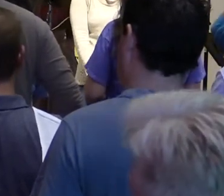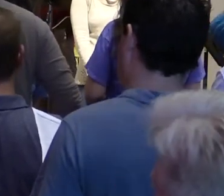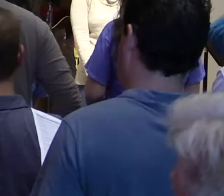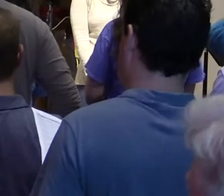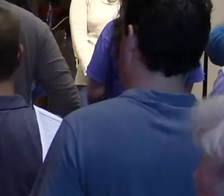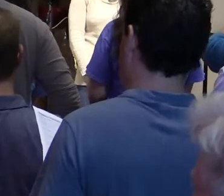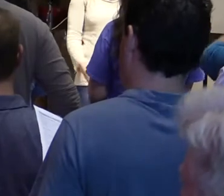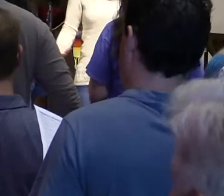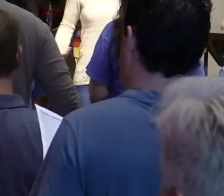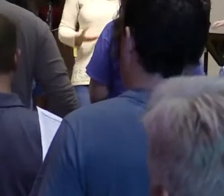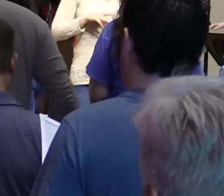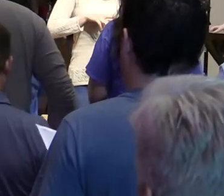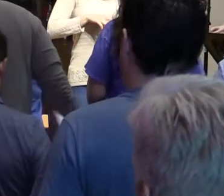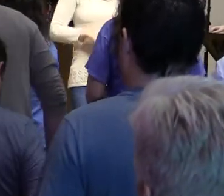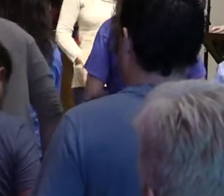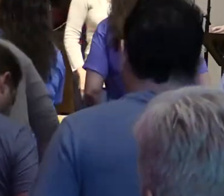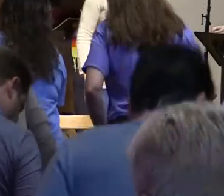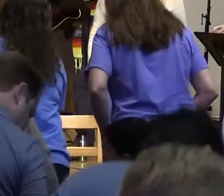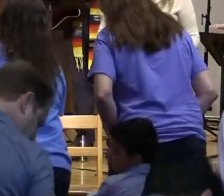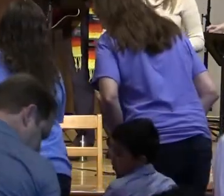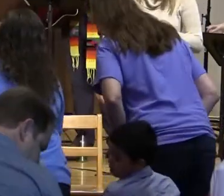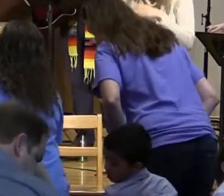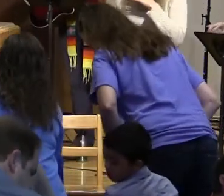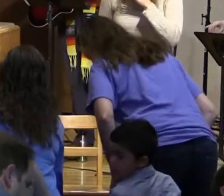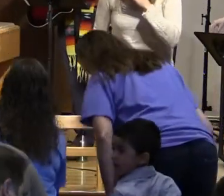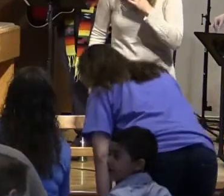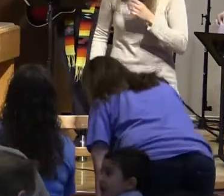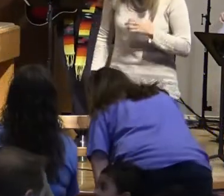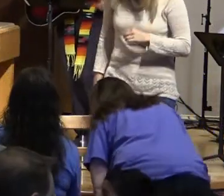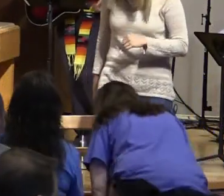You are invited to have a seat.